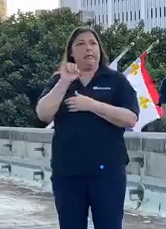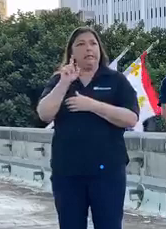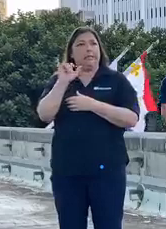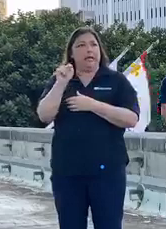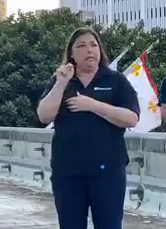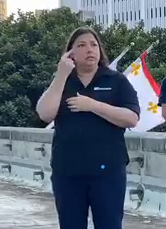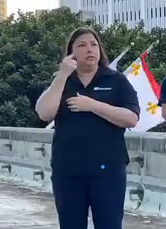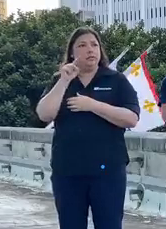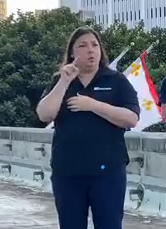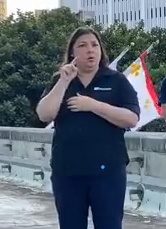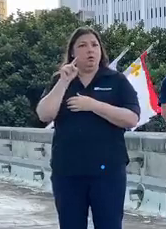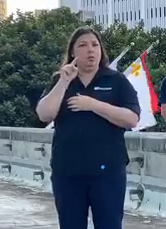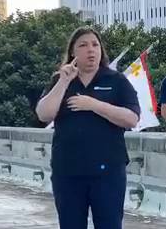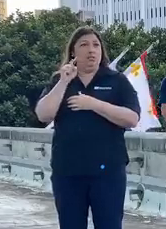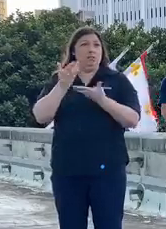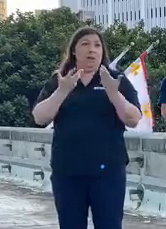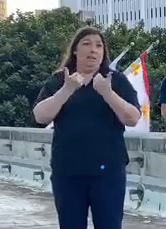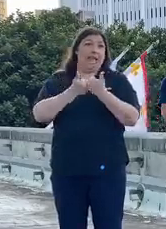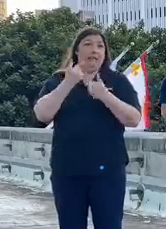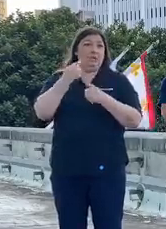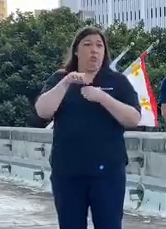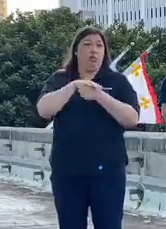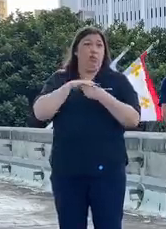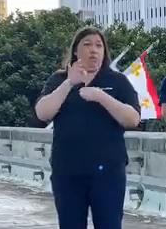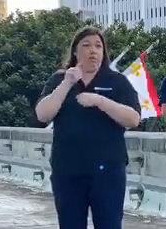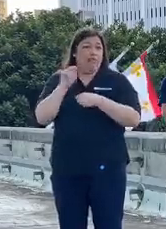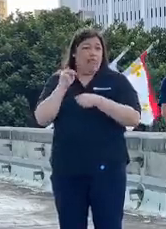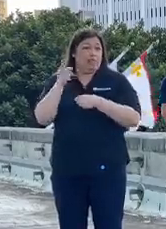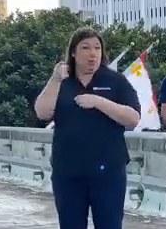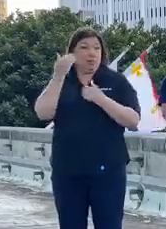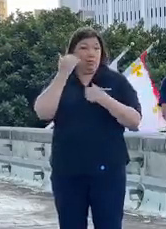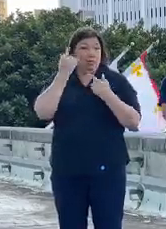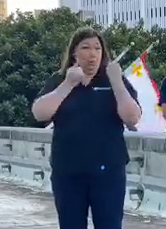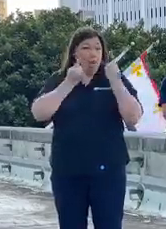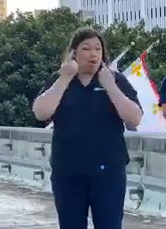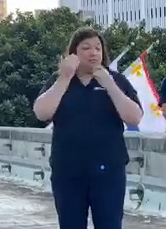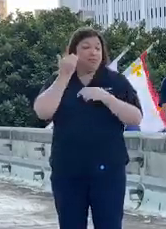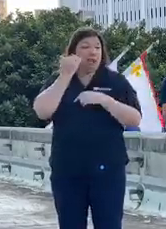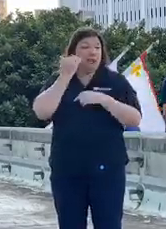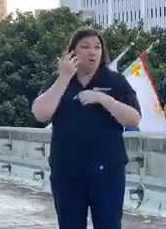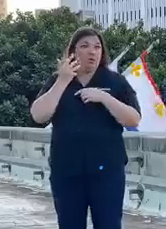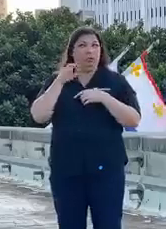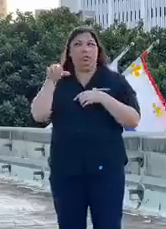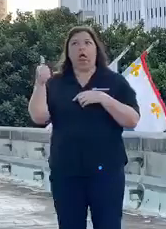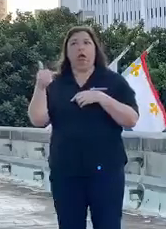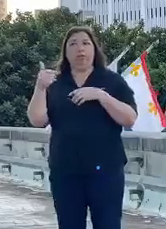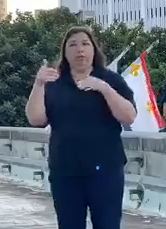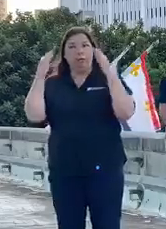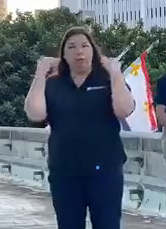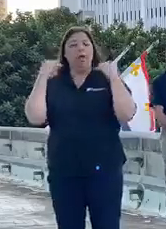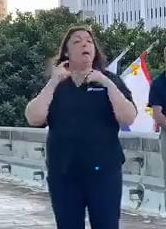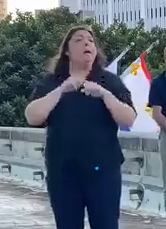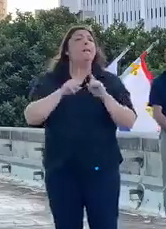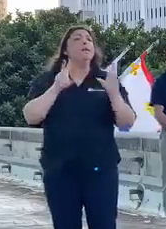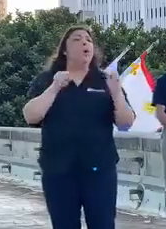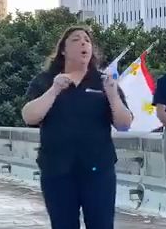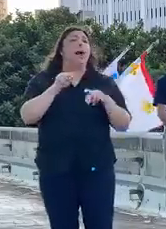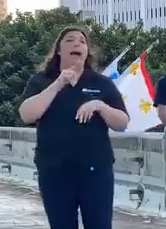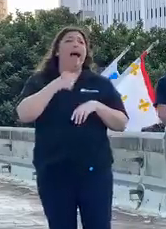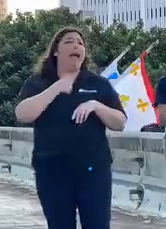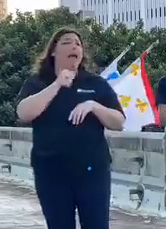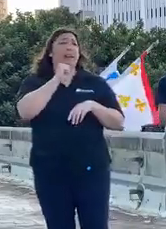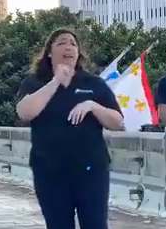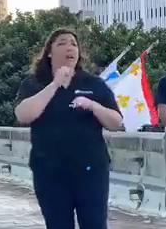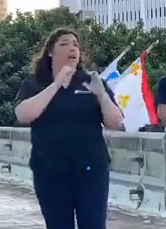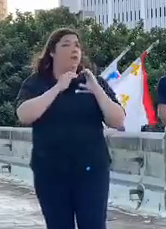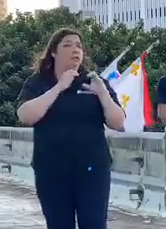games without fans, or have you had any thoughts? I mean, I know you're up to all the other stuff going on. Well, no, I have not had